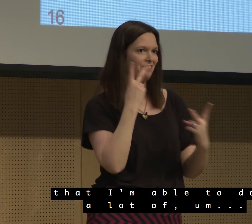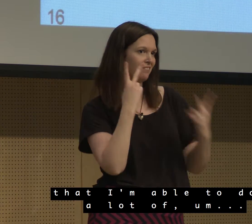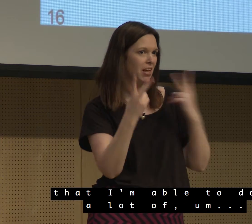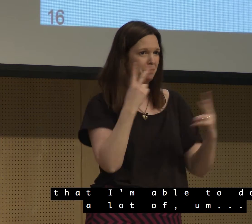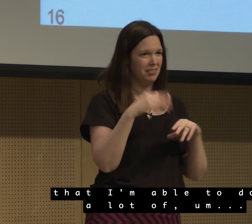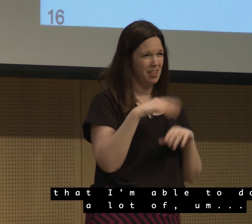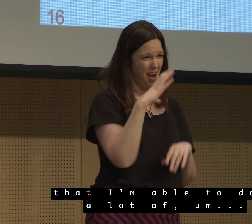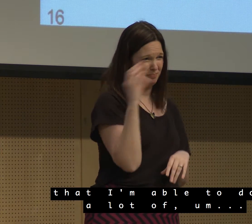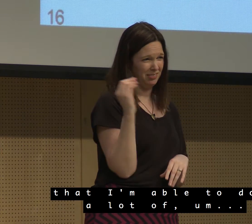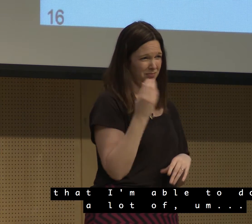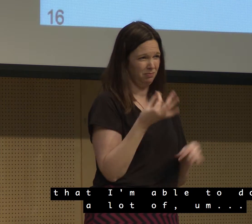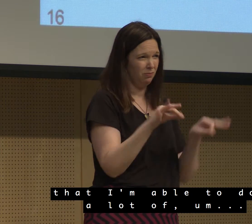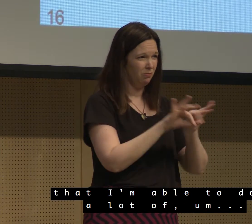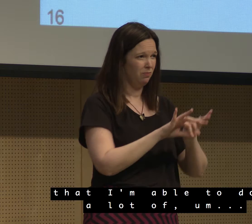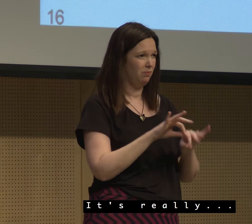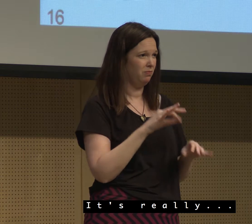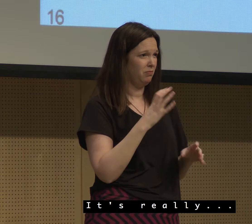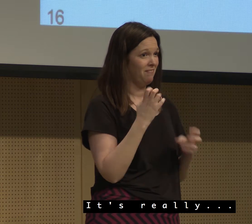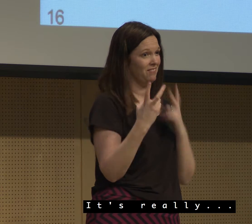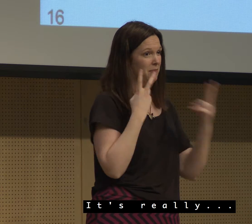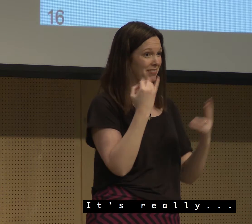of, it's